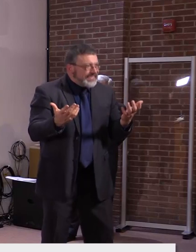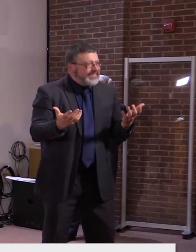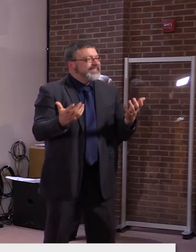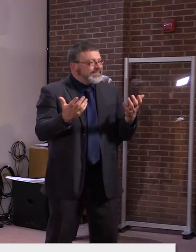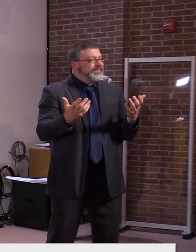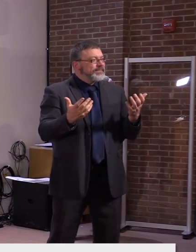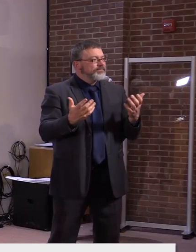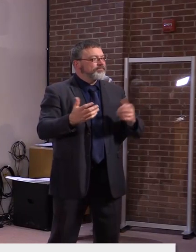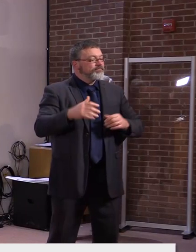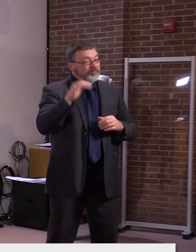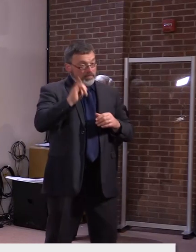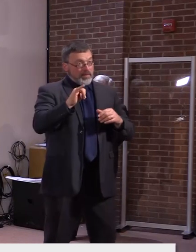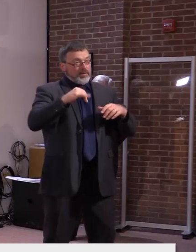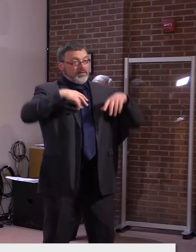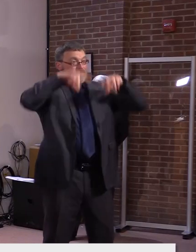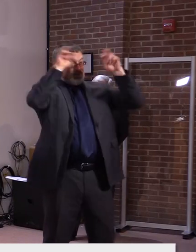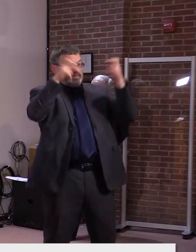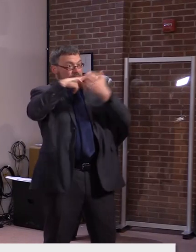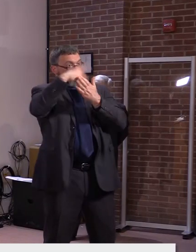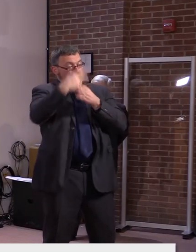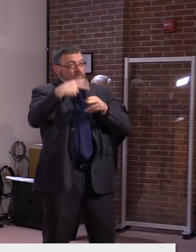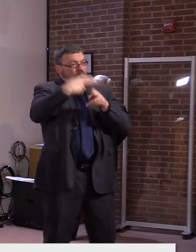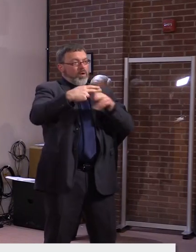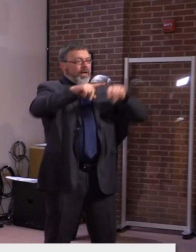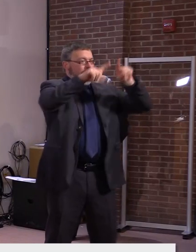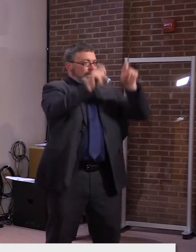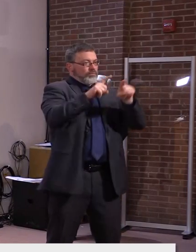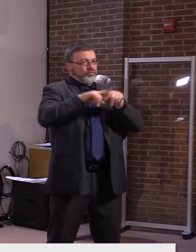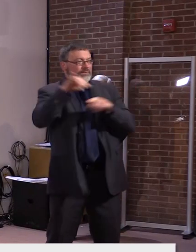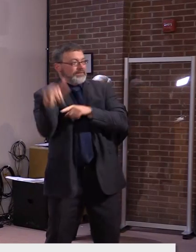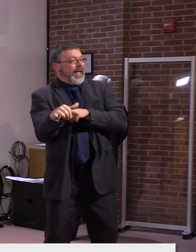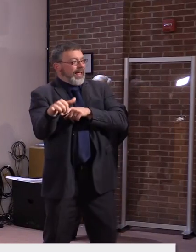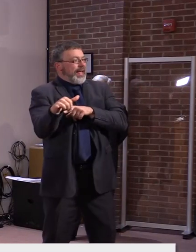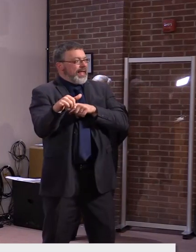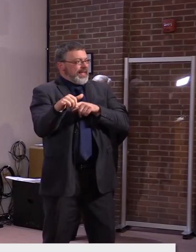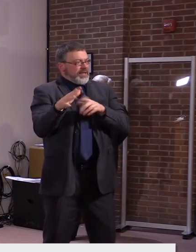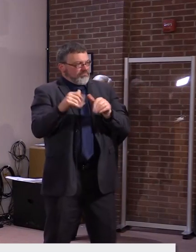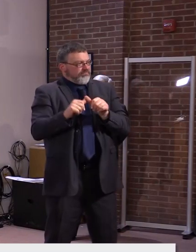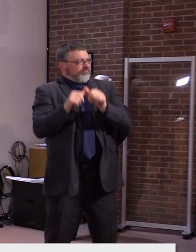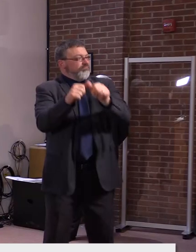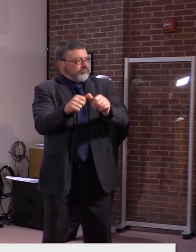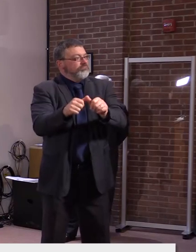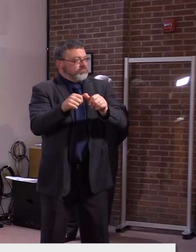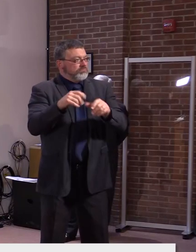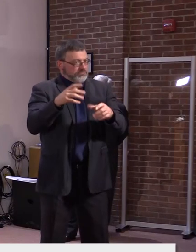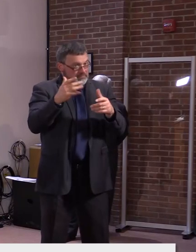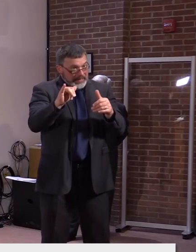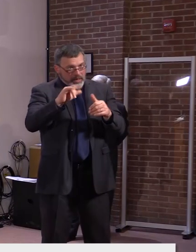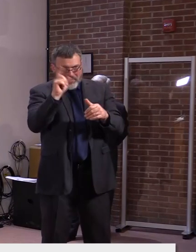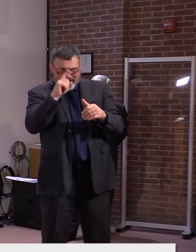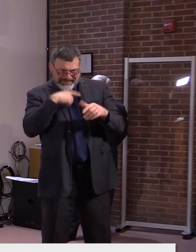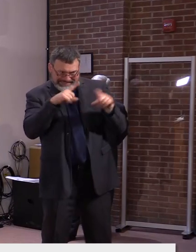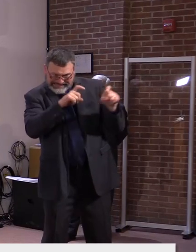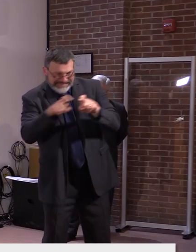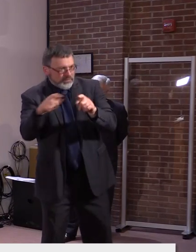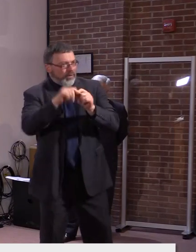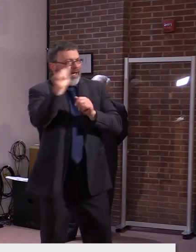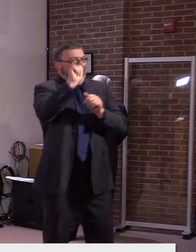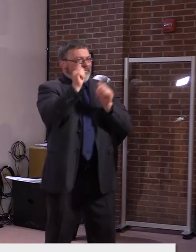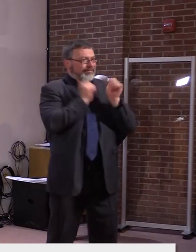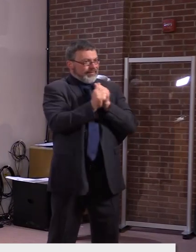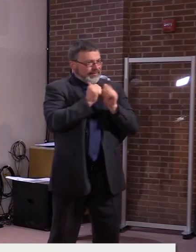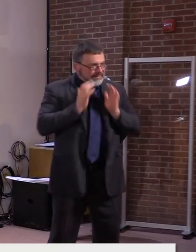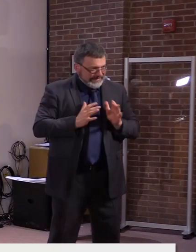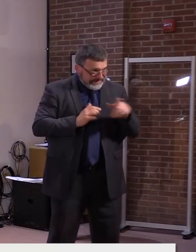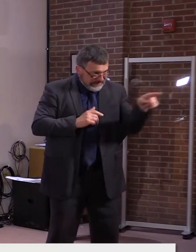it will allow unvaccinated students to continue to participate in team-based practices during their quarantine, athletes will